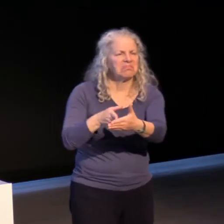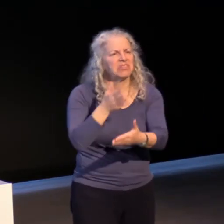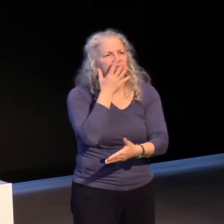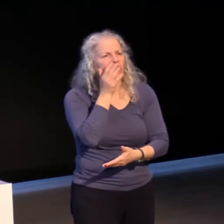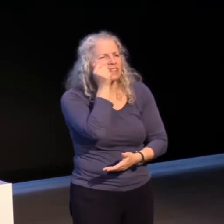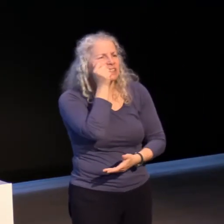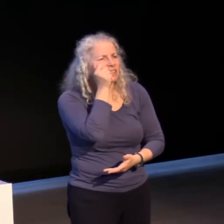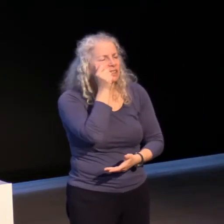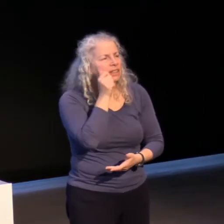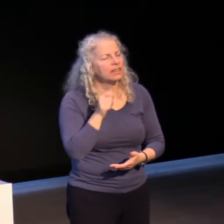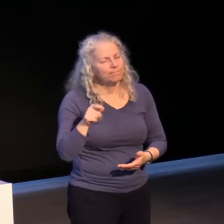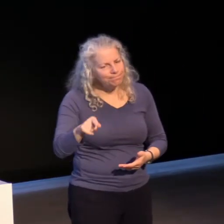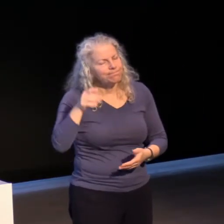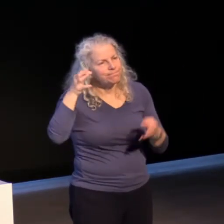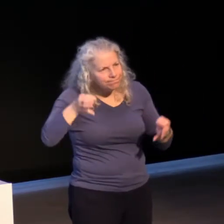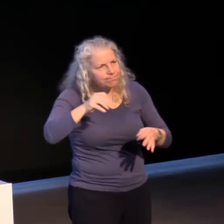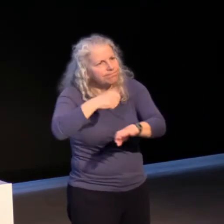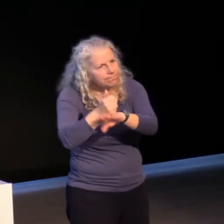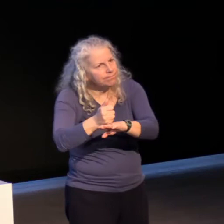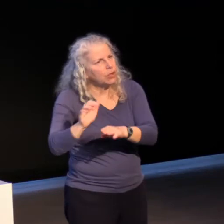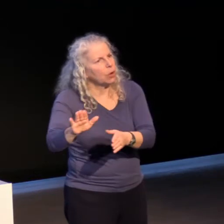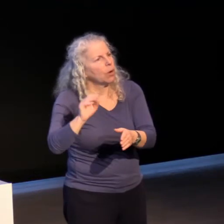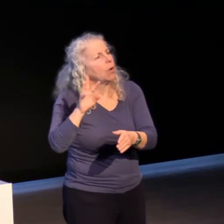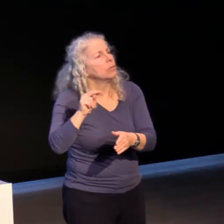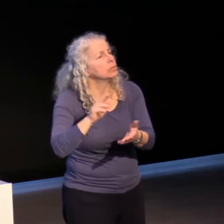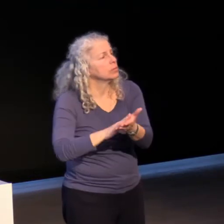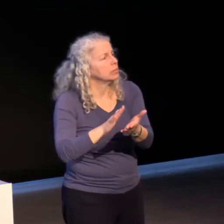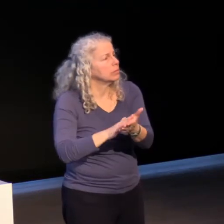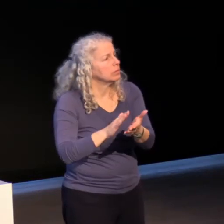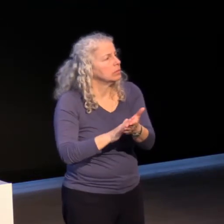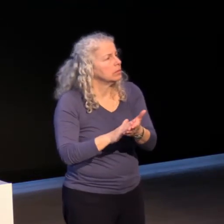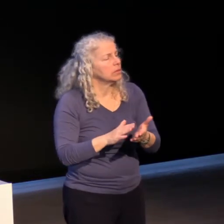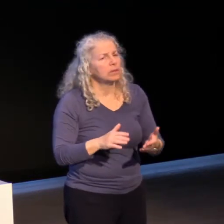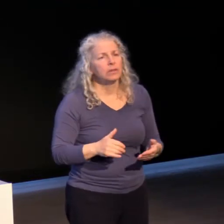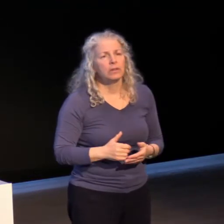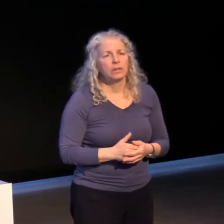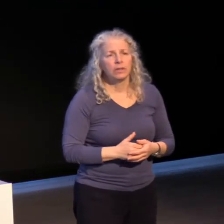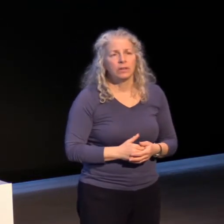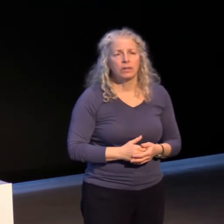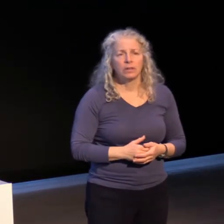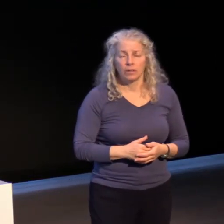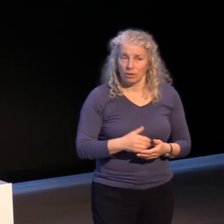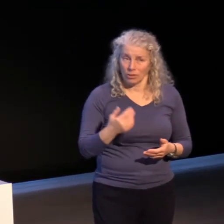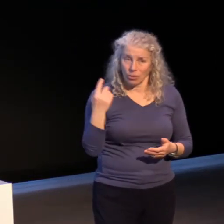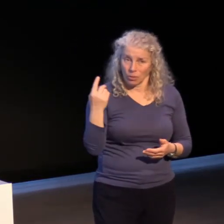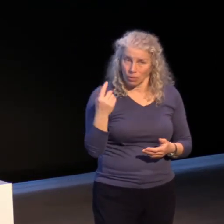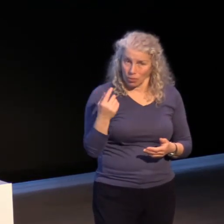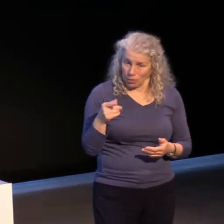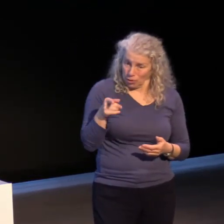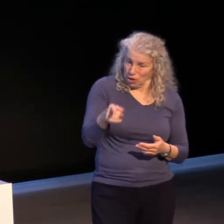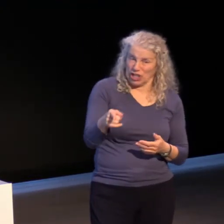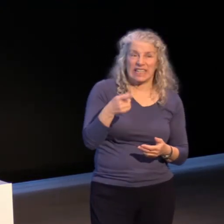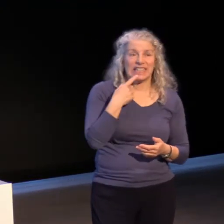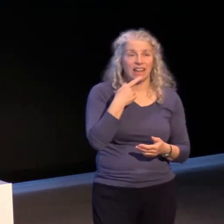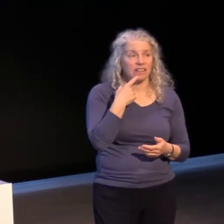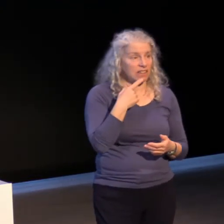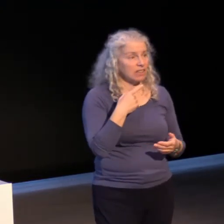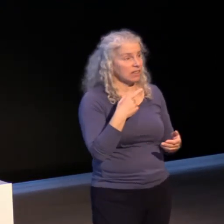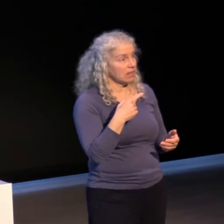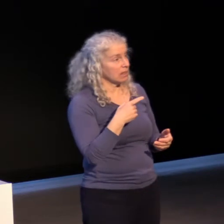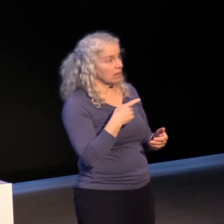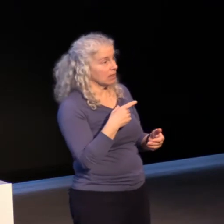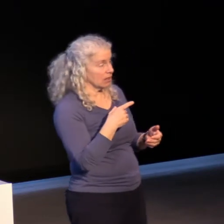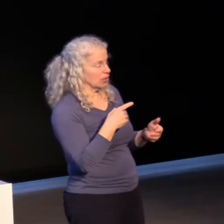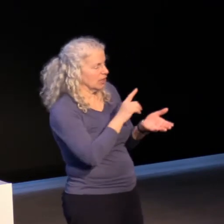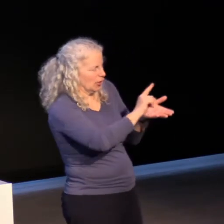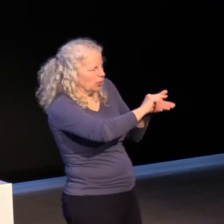prompted her to start her own school. "We keep saying there's a level playing field," Dr. Lewis once told the Globe,